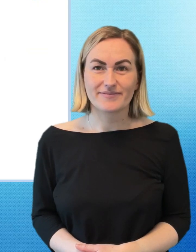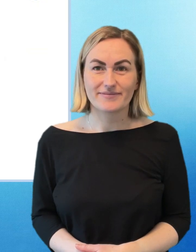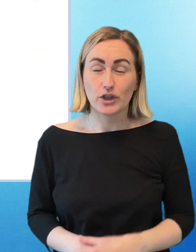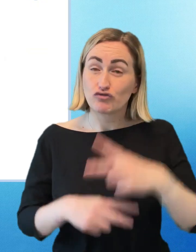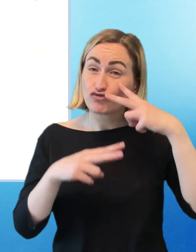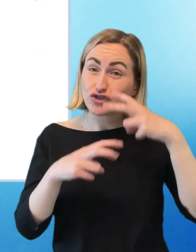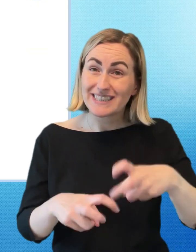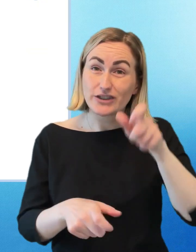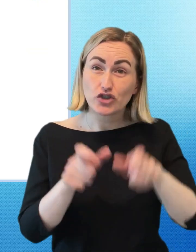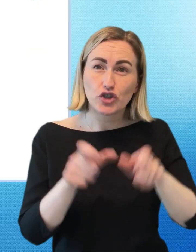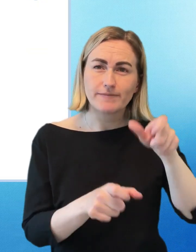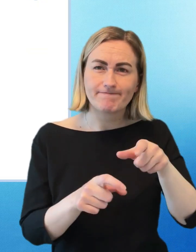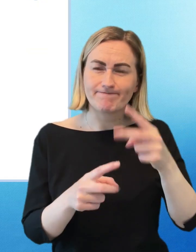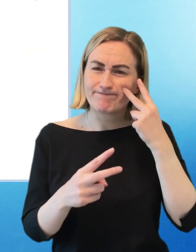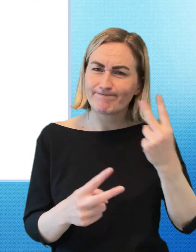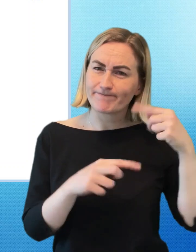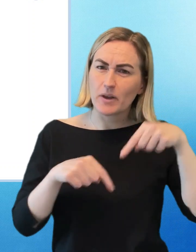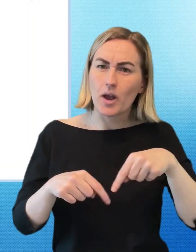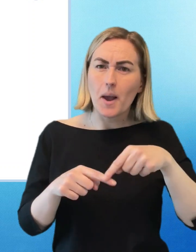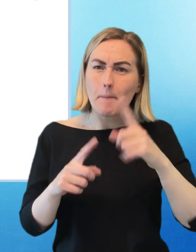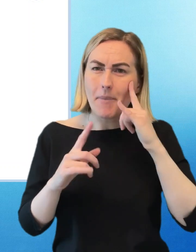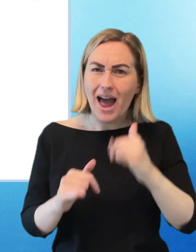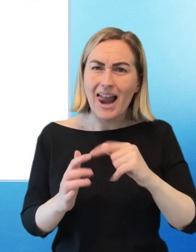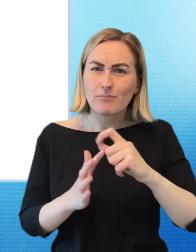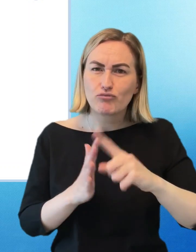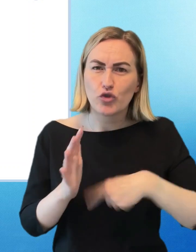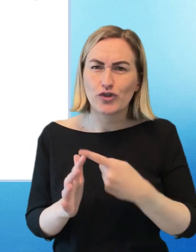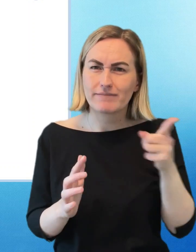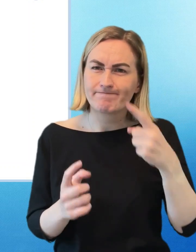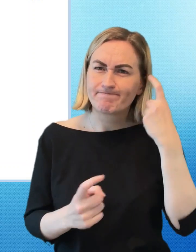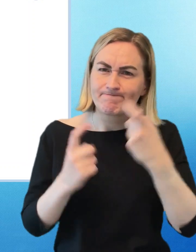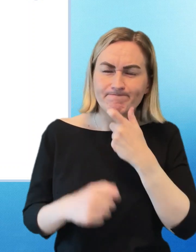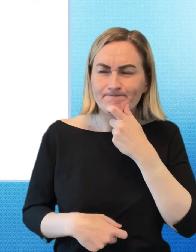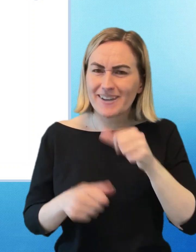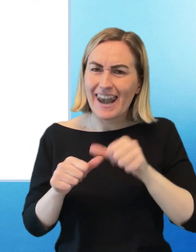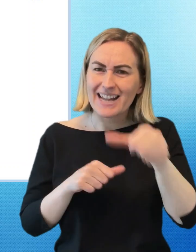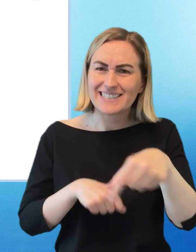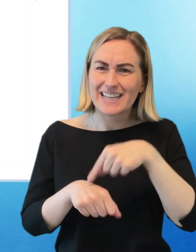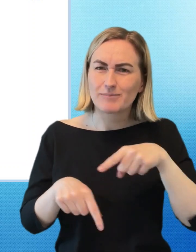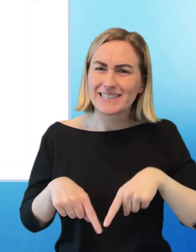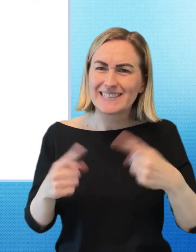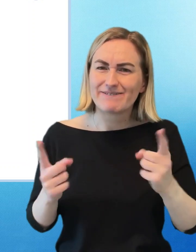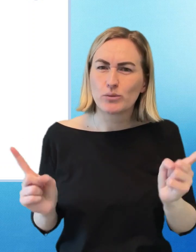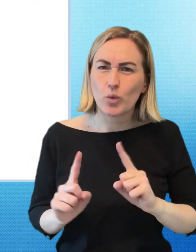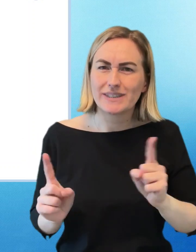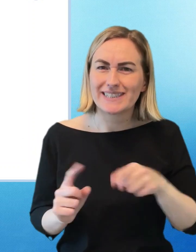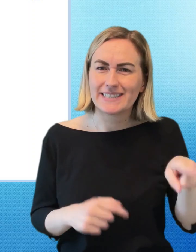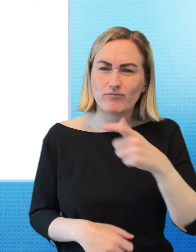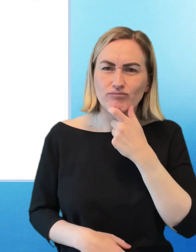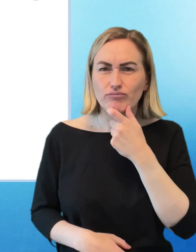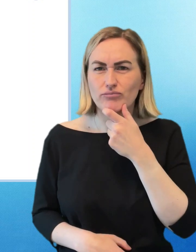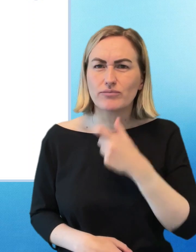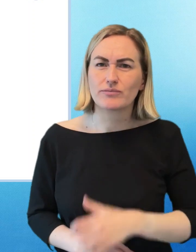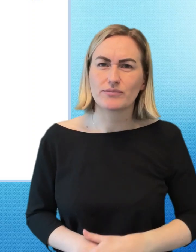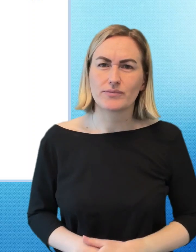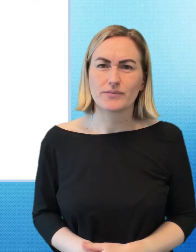The researchers were also mindful to reflect on the experience in terms of this being a pilot project and to think about what we might